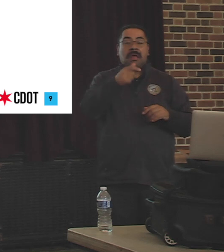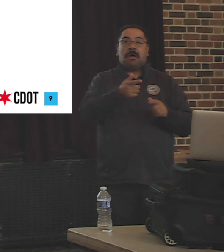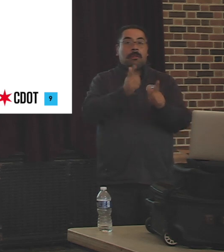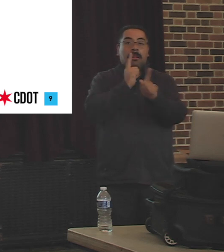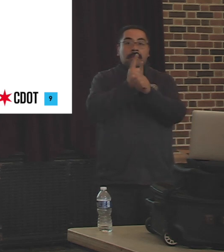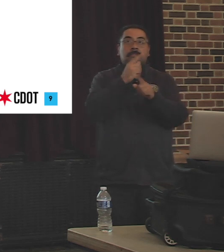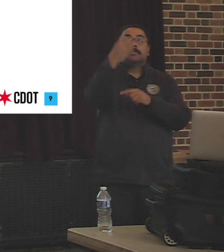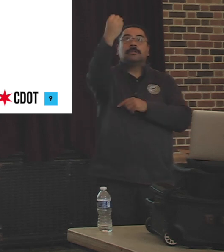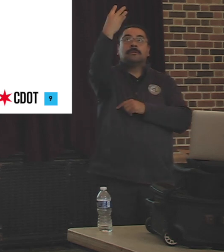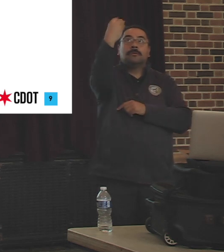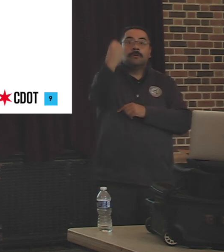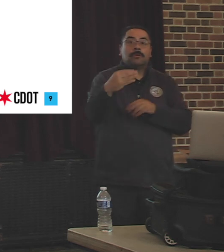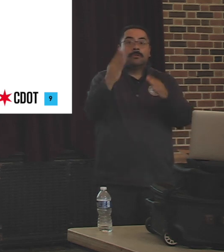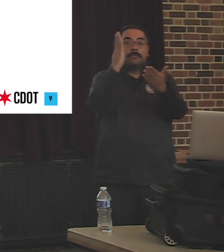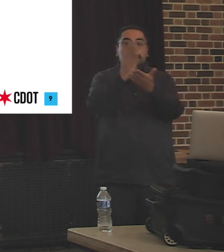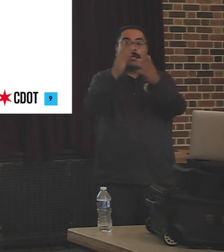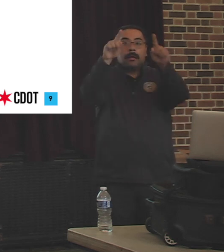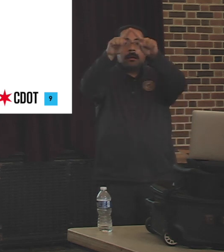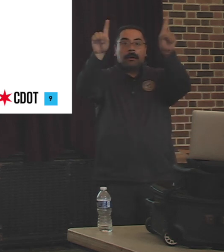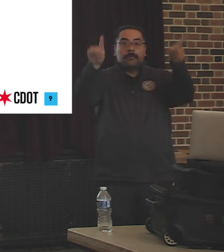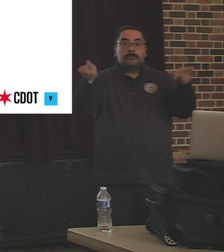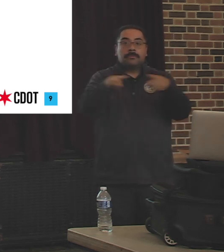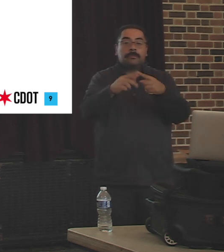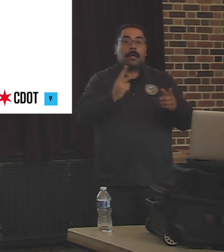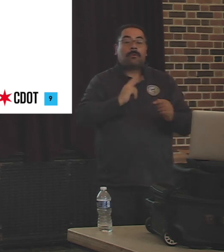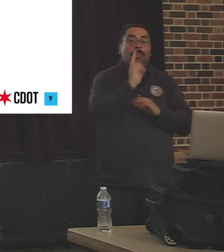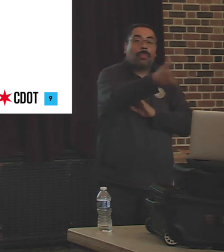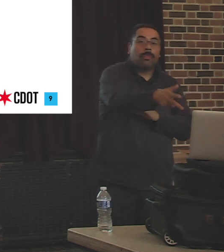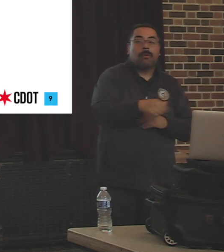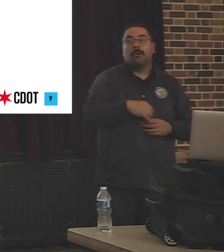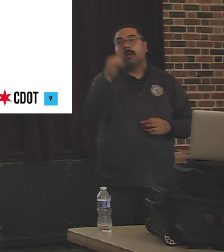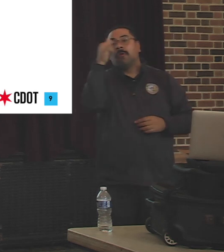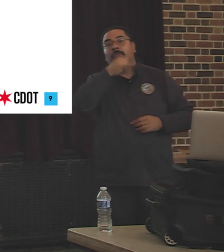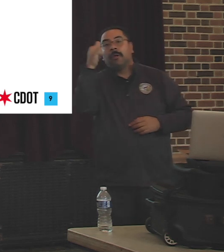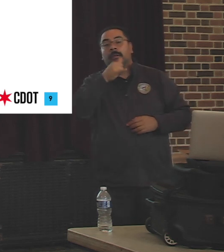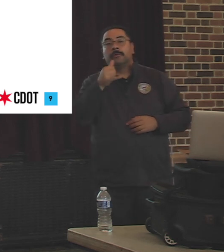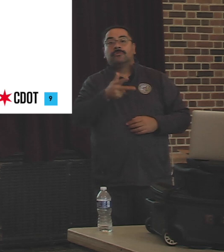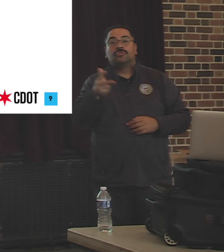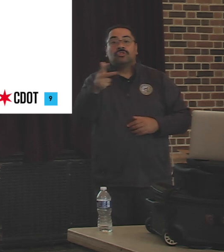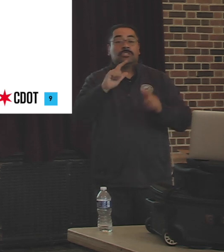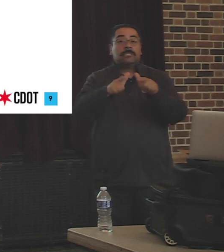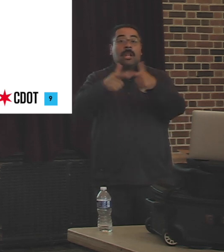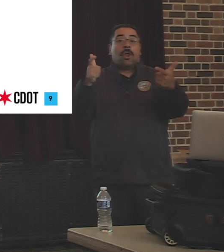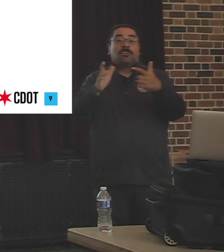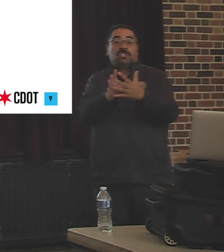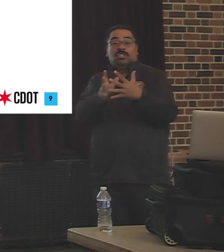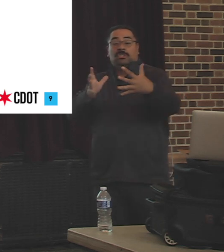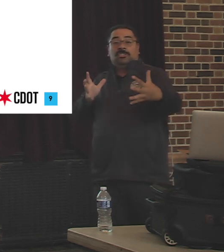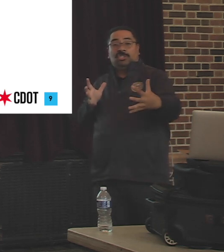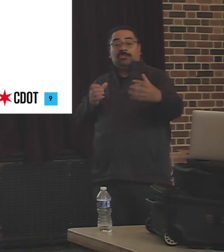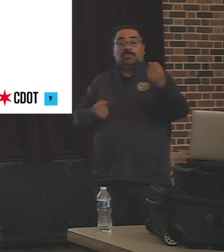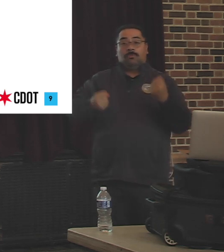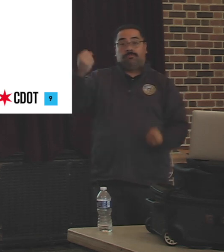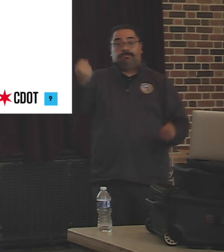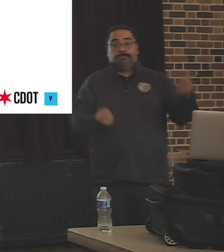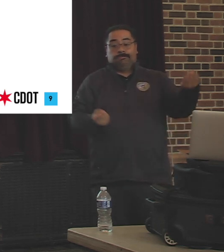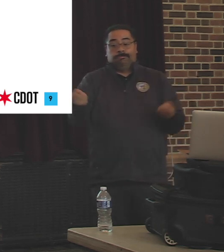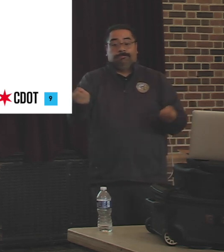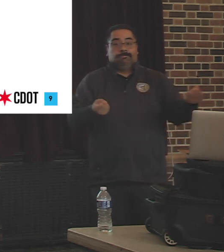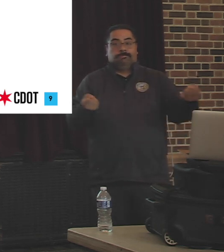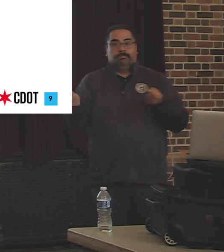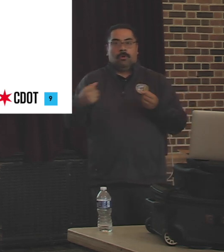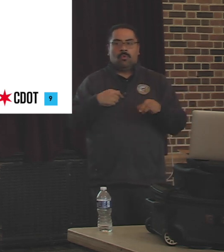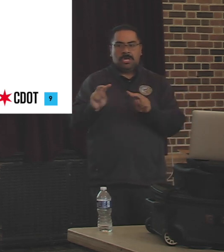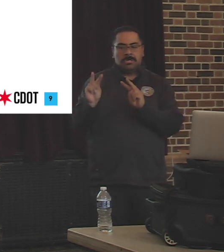traffic signals and stop signs, reckless driving, large vehicles is something that we're watching very closely for a number